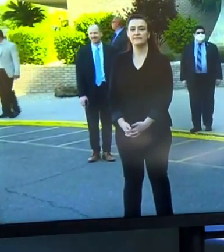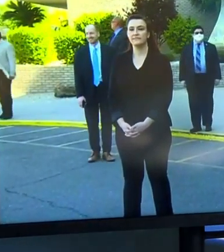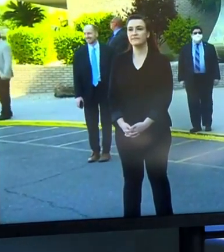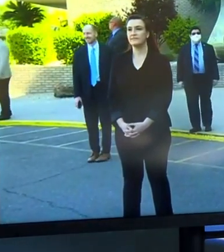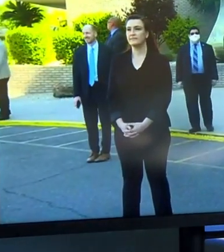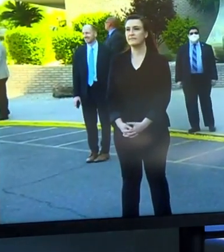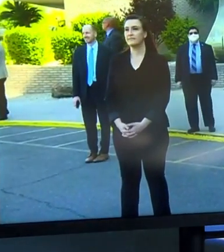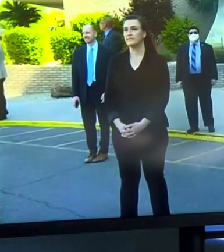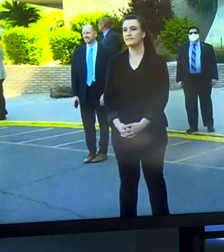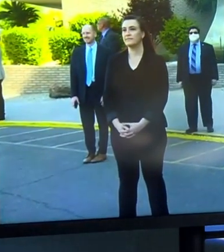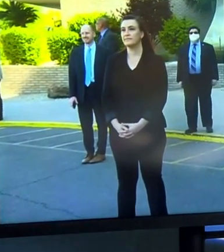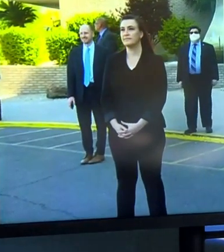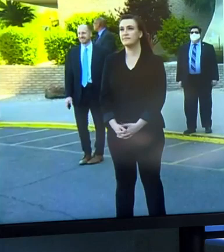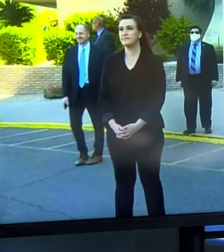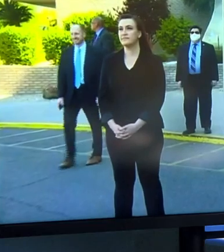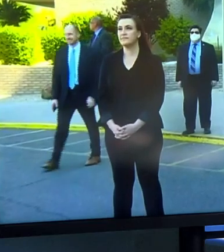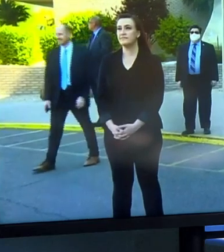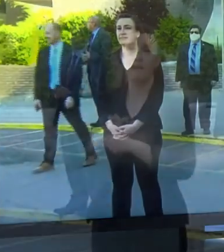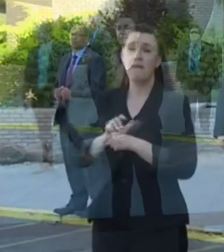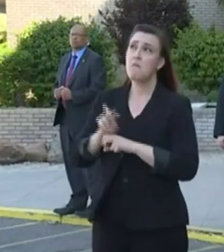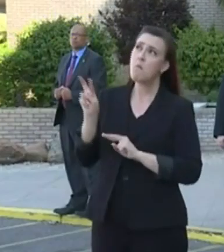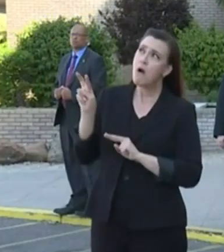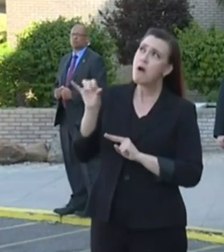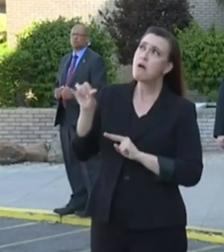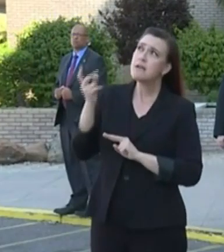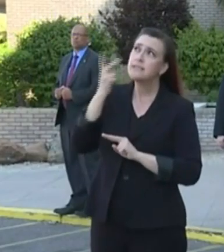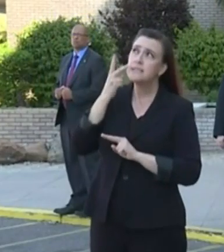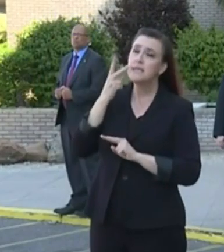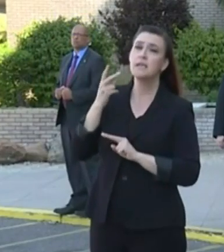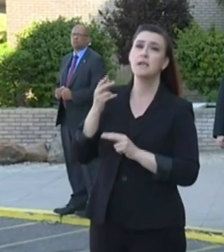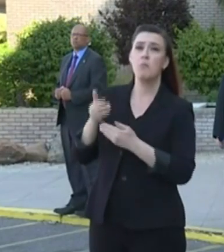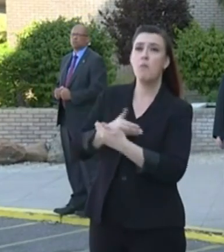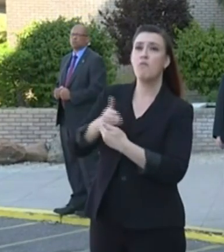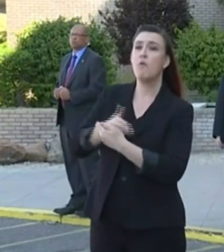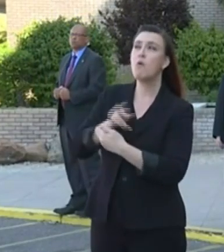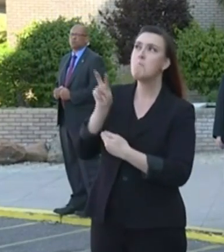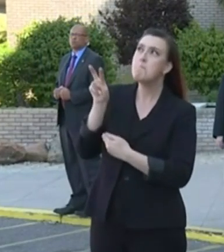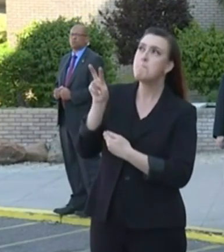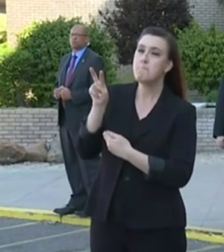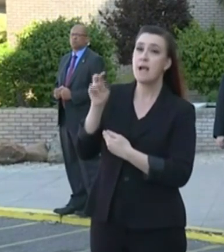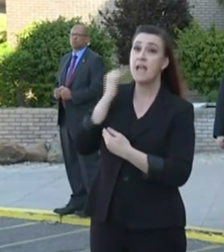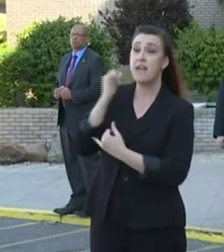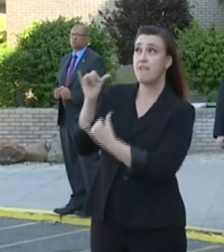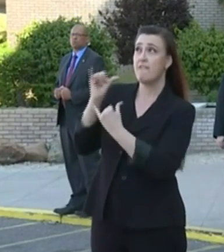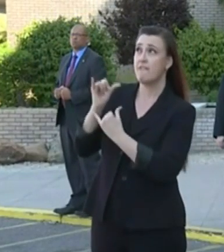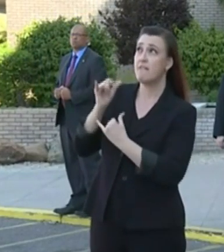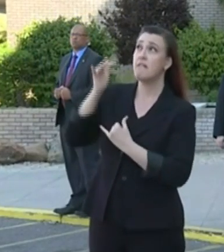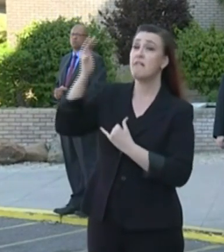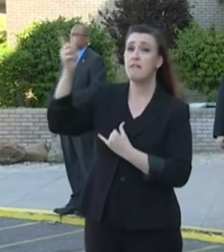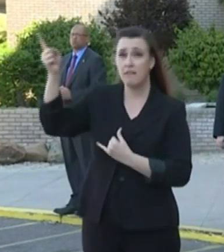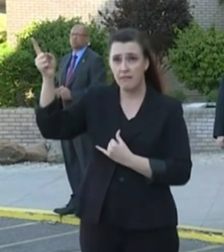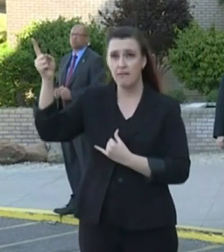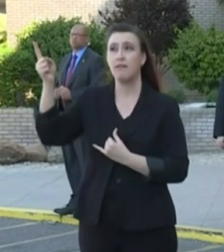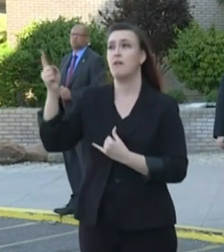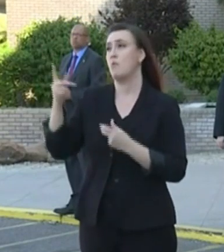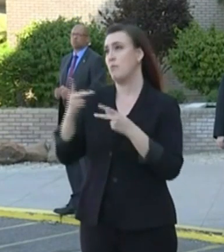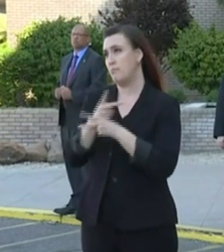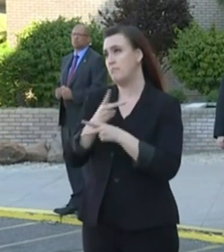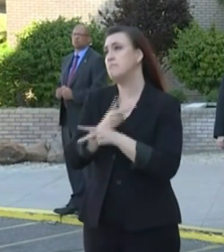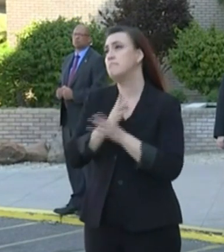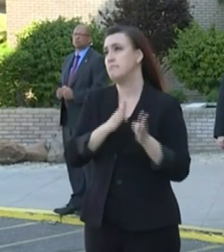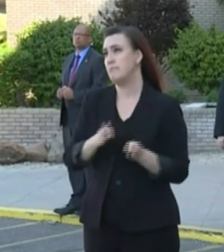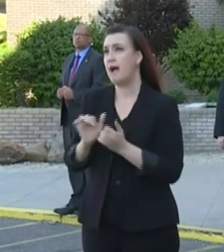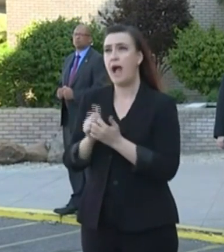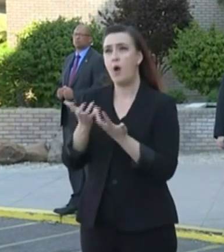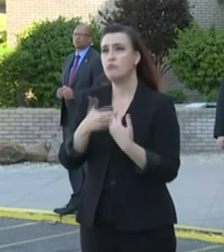300 additional ICU beds. So we're planning for a worst case scenario. It's the responsible thing